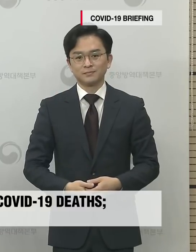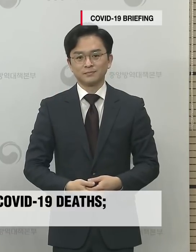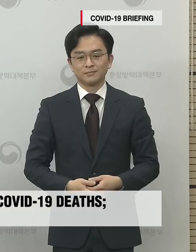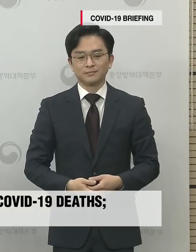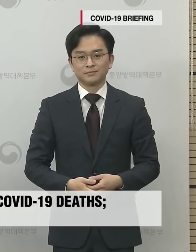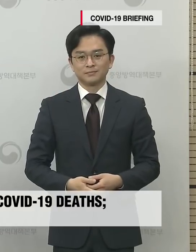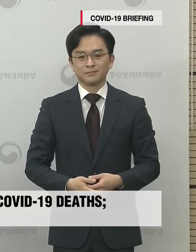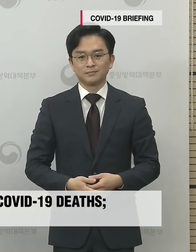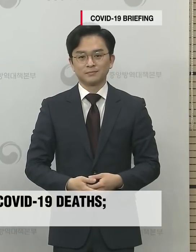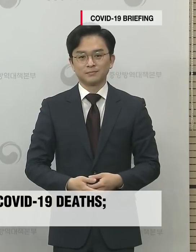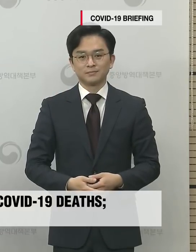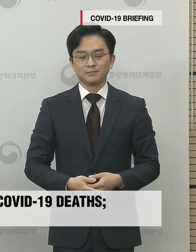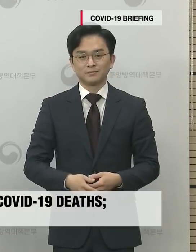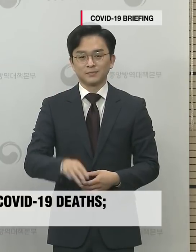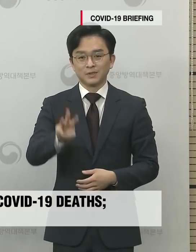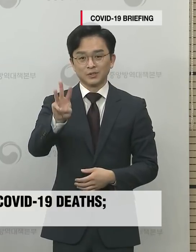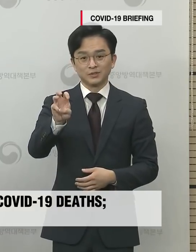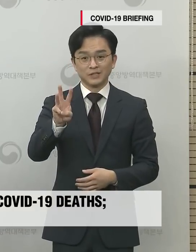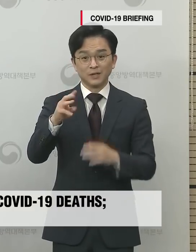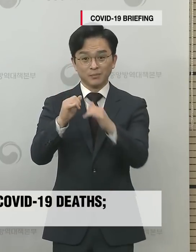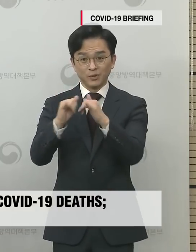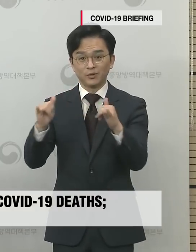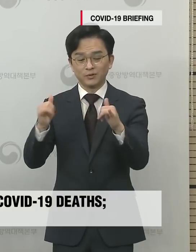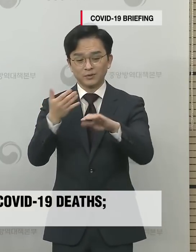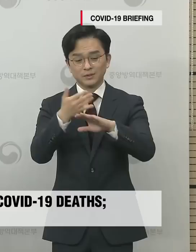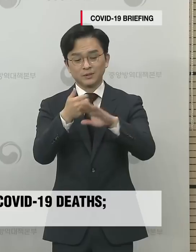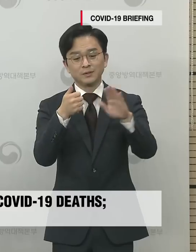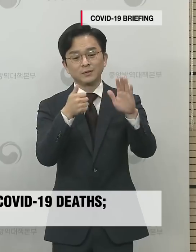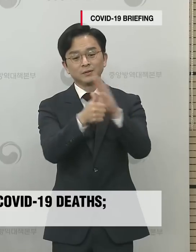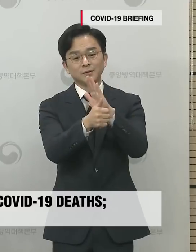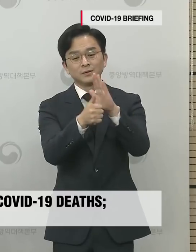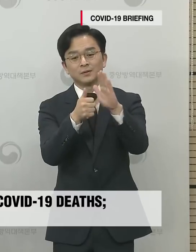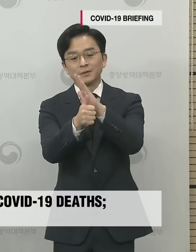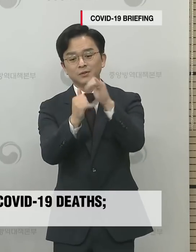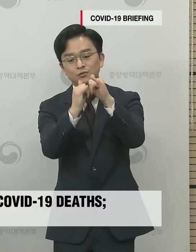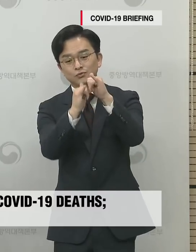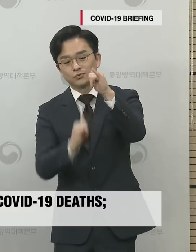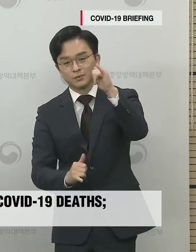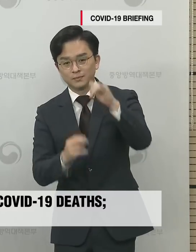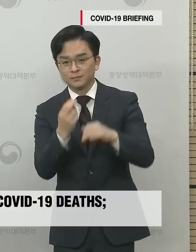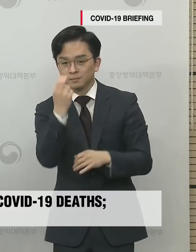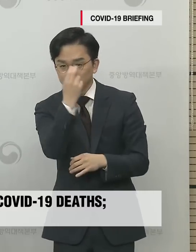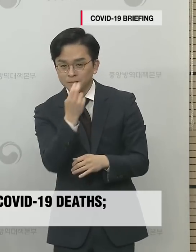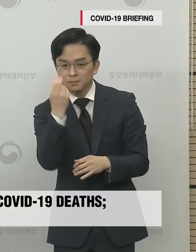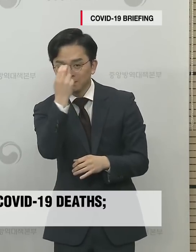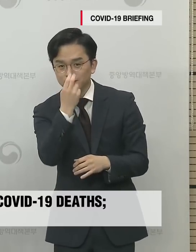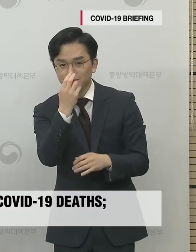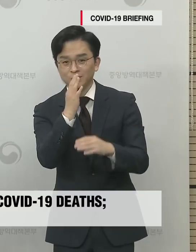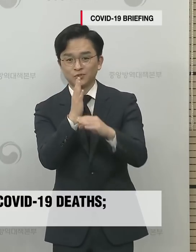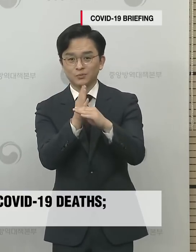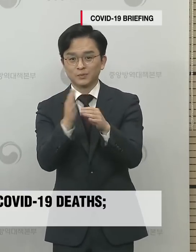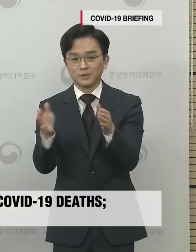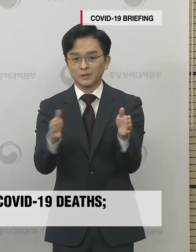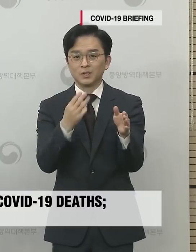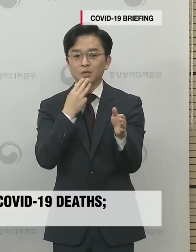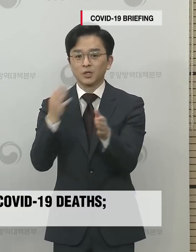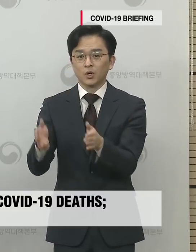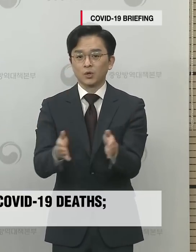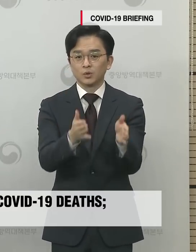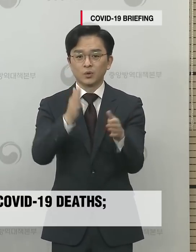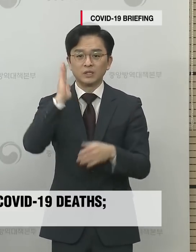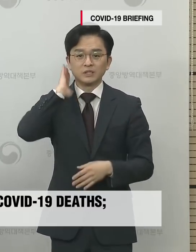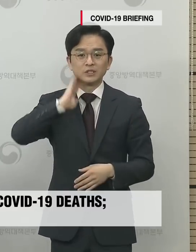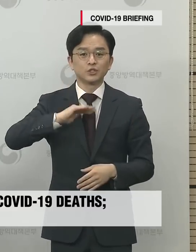133 patients so far. And we are currently tracing the contacts of the confirmed